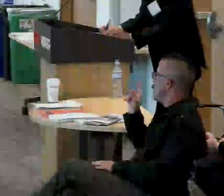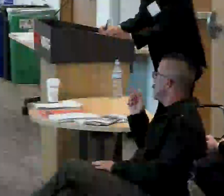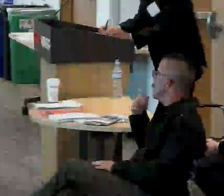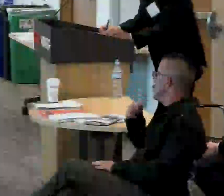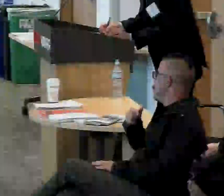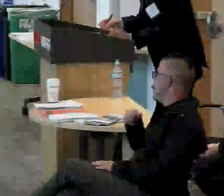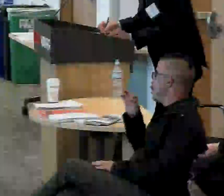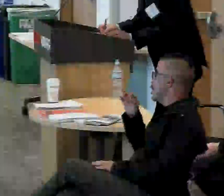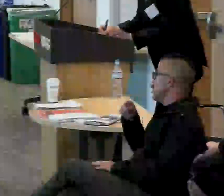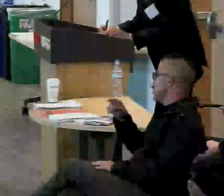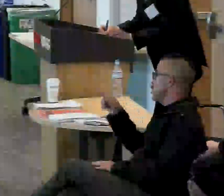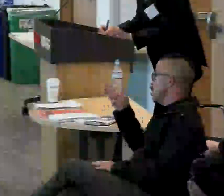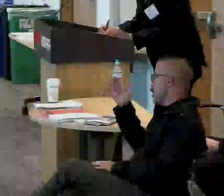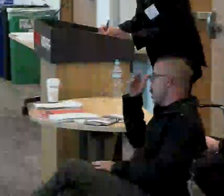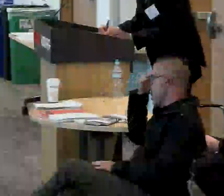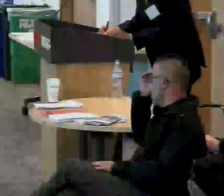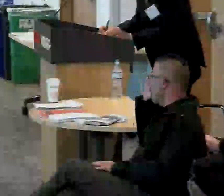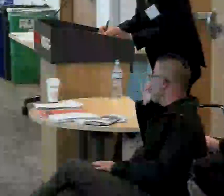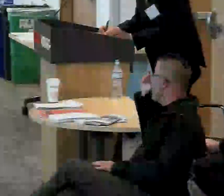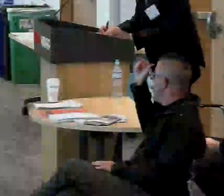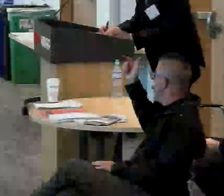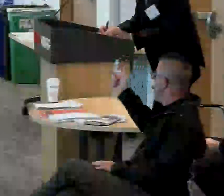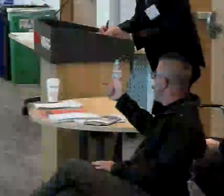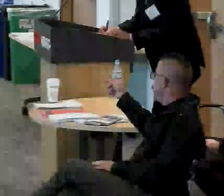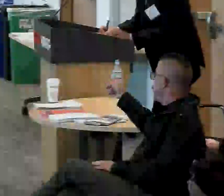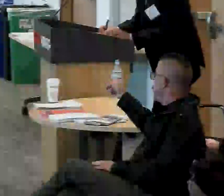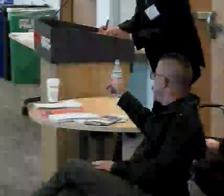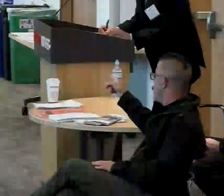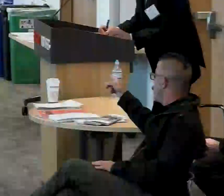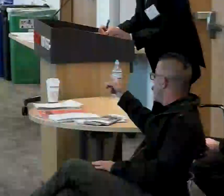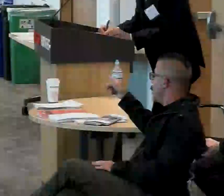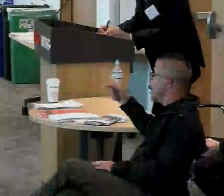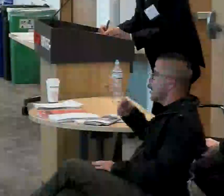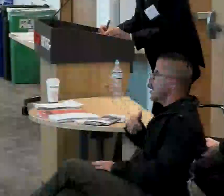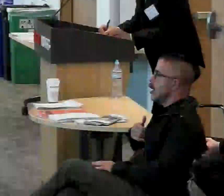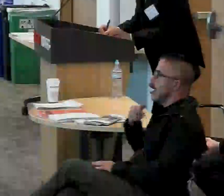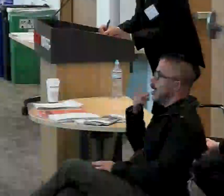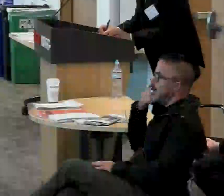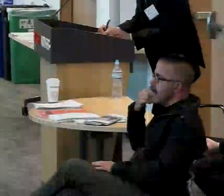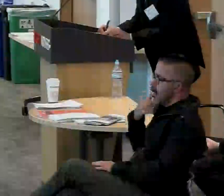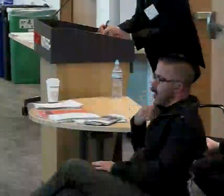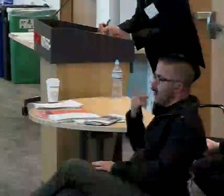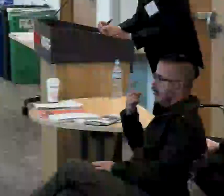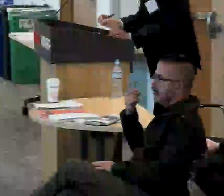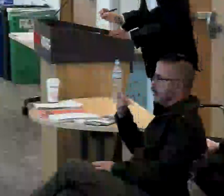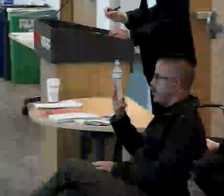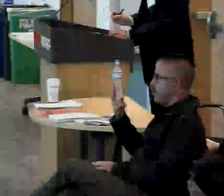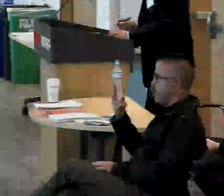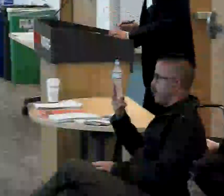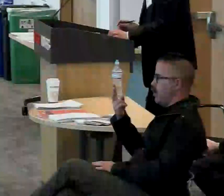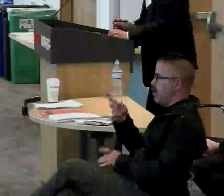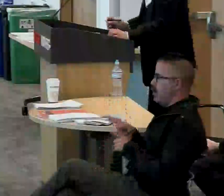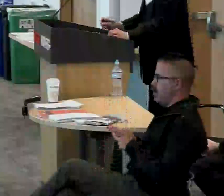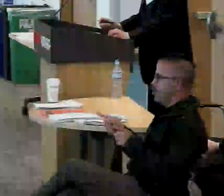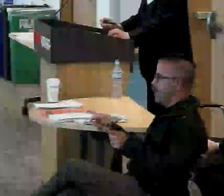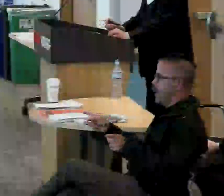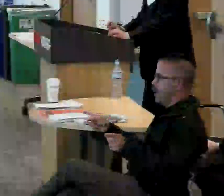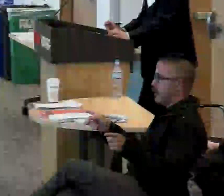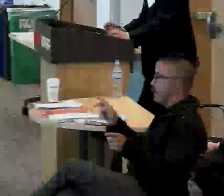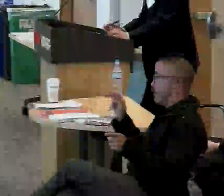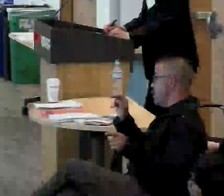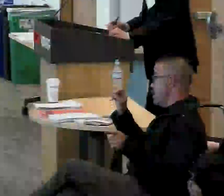Spike, I think there are two tracks here where the nonprofits will